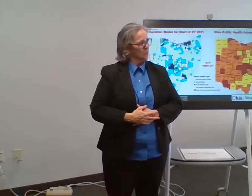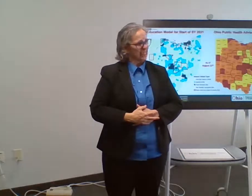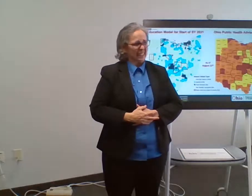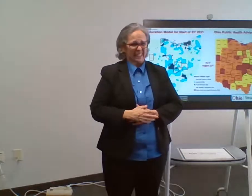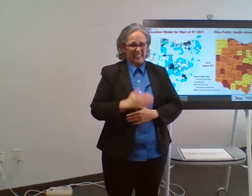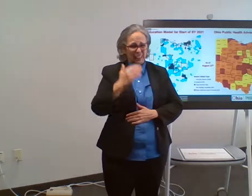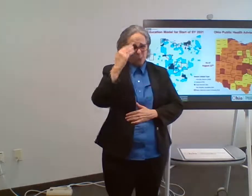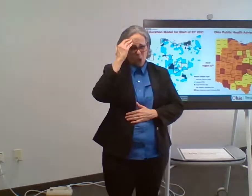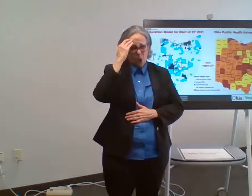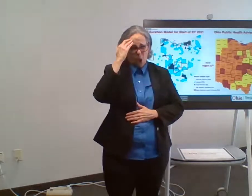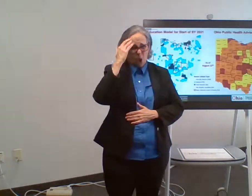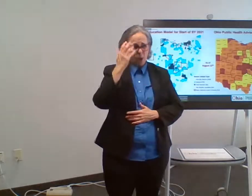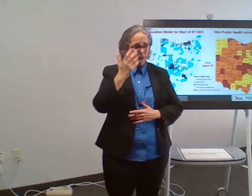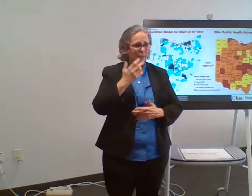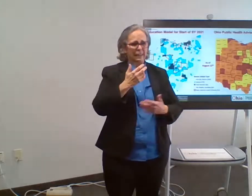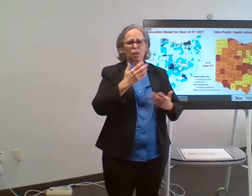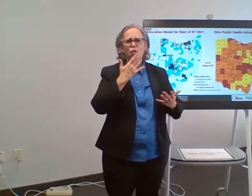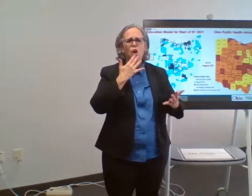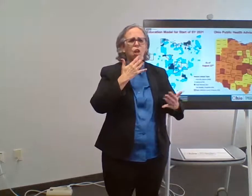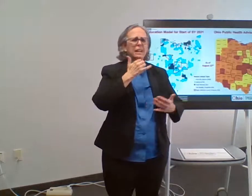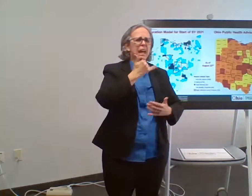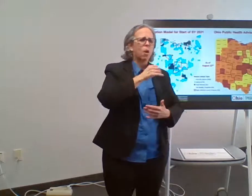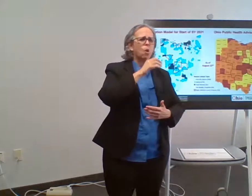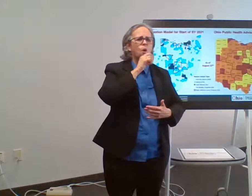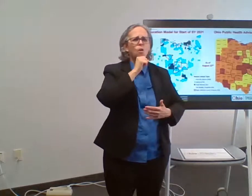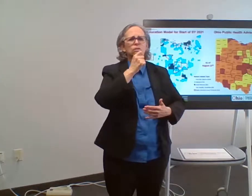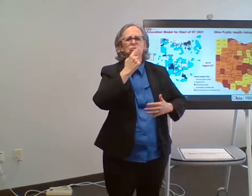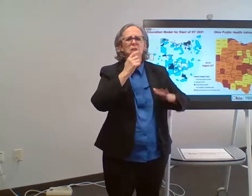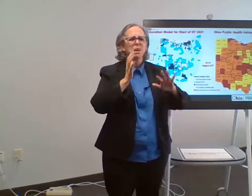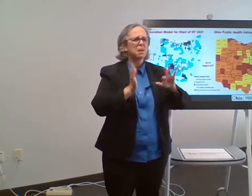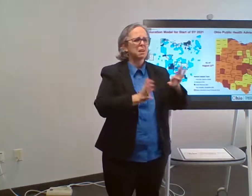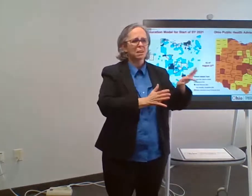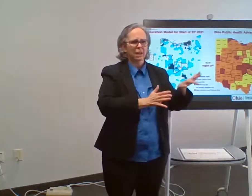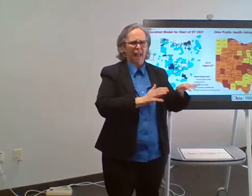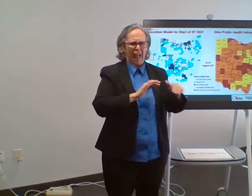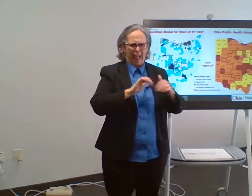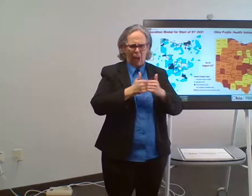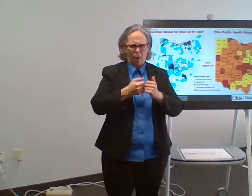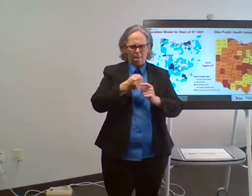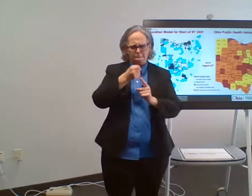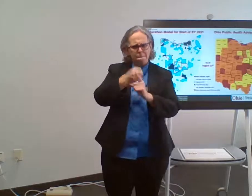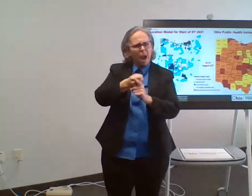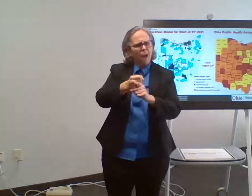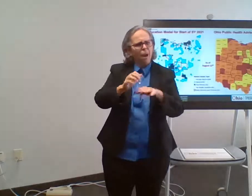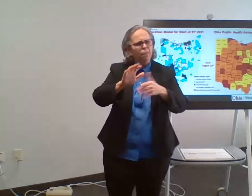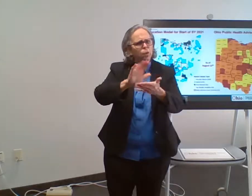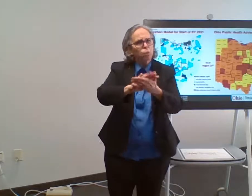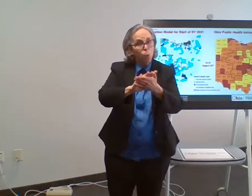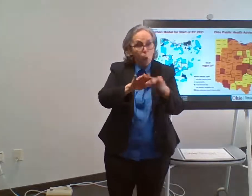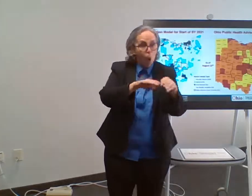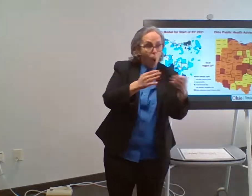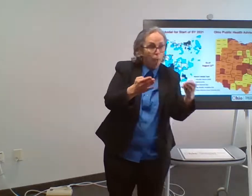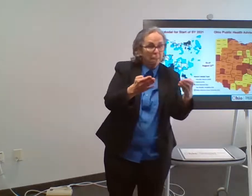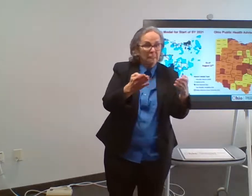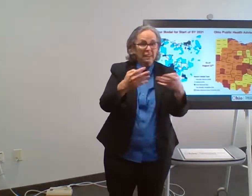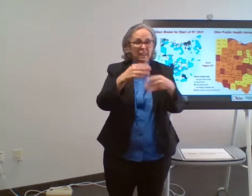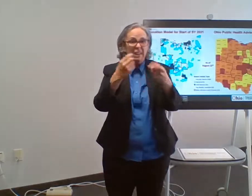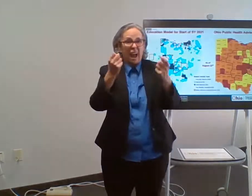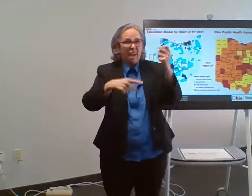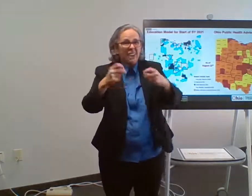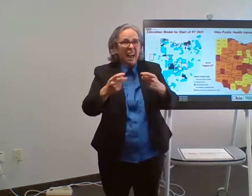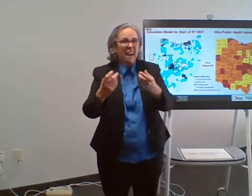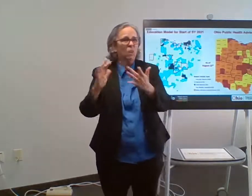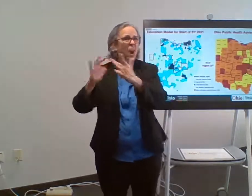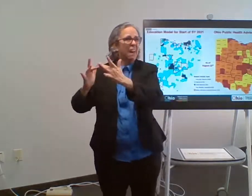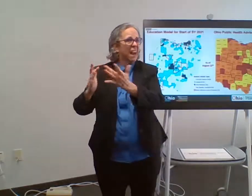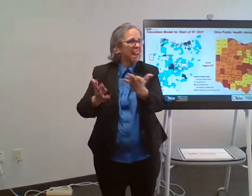county, whether red county, whether in orange county. And that is, we have an obligation to do everything we can to slow down the spread in our community